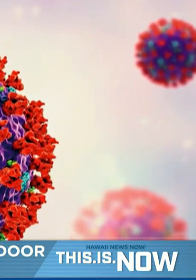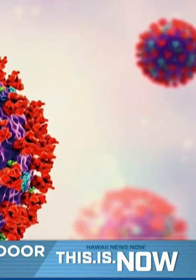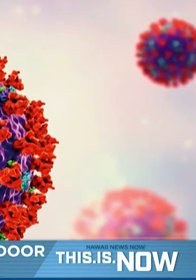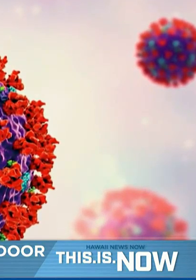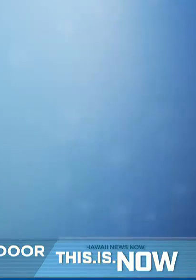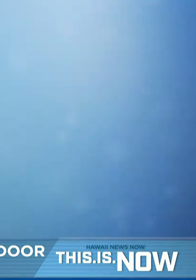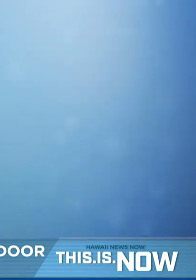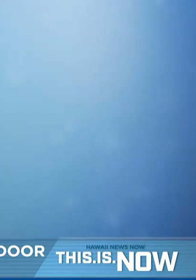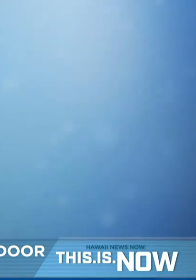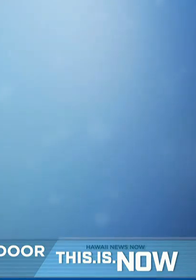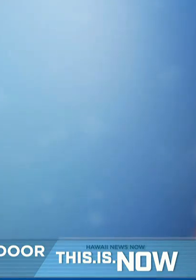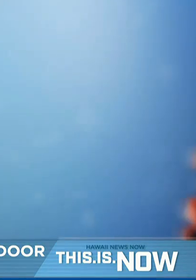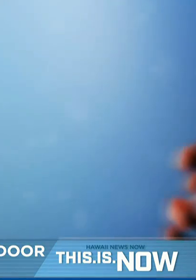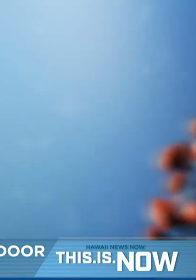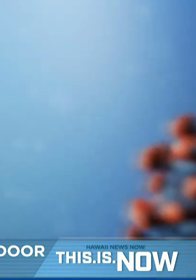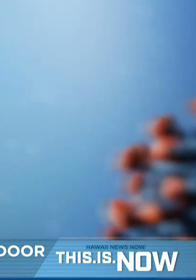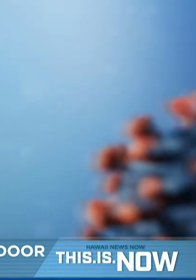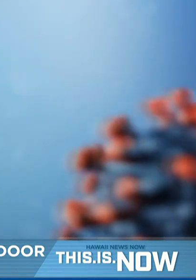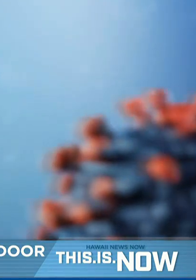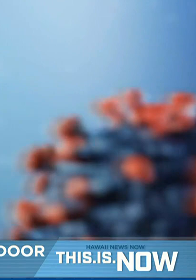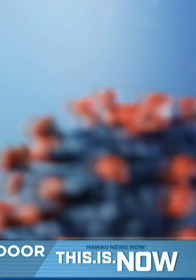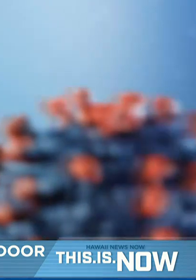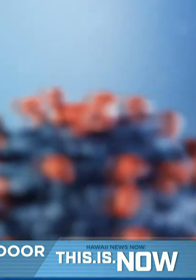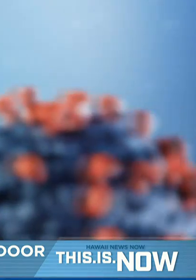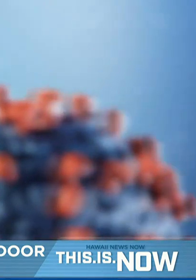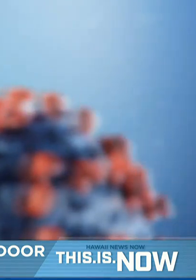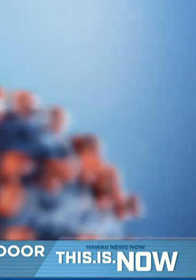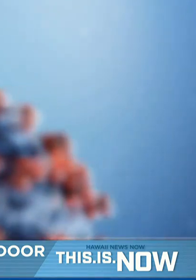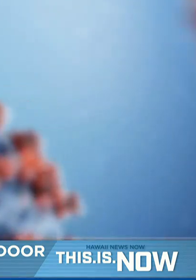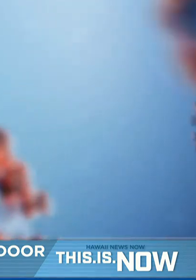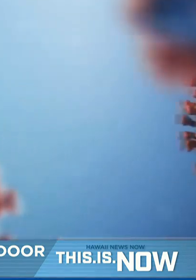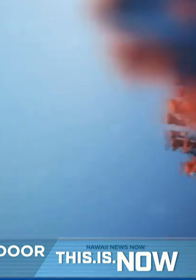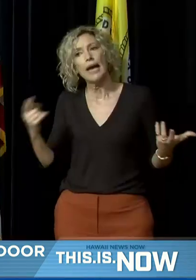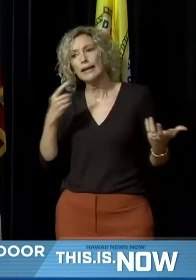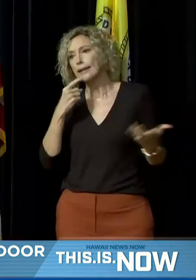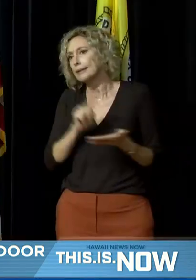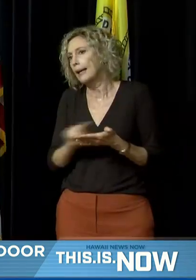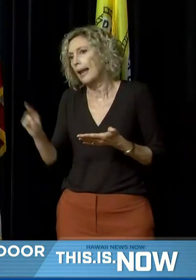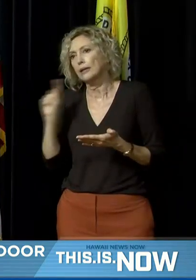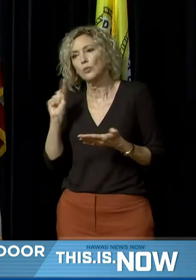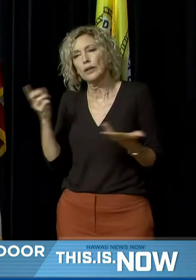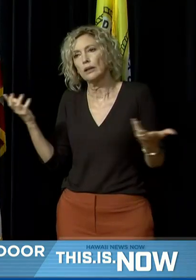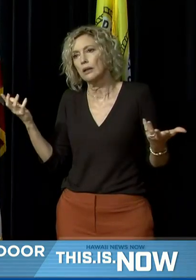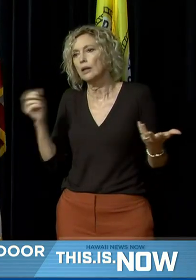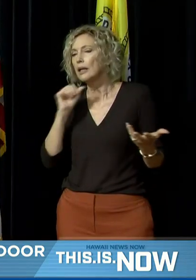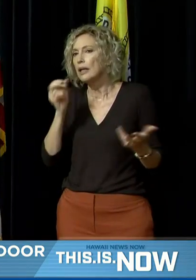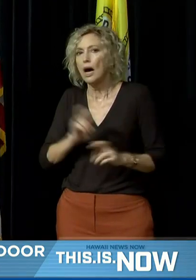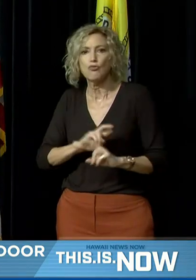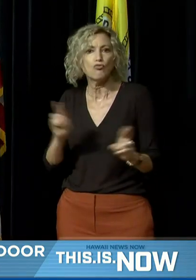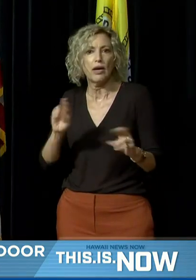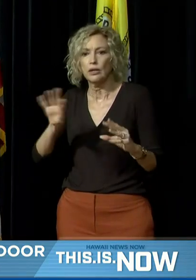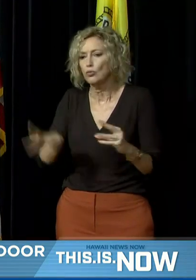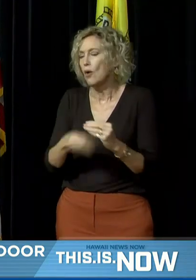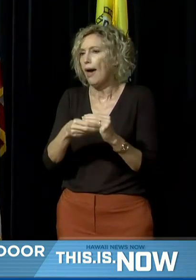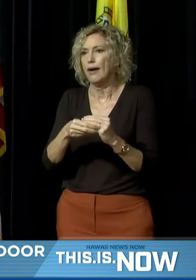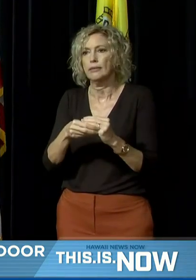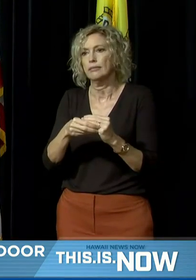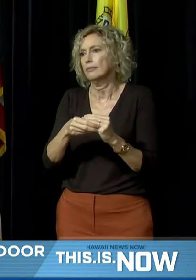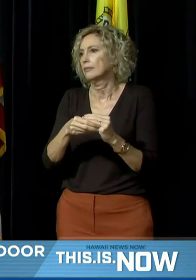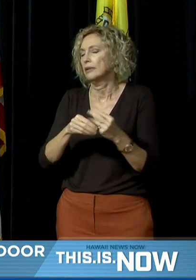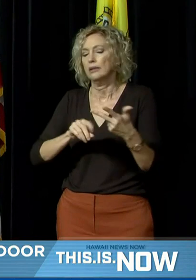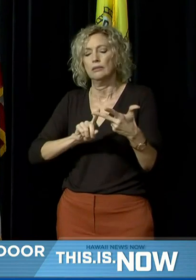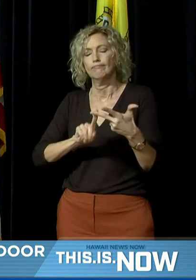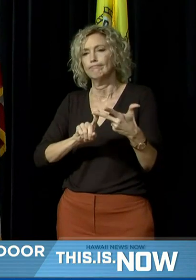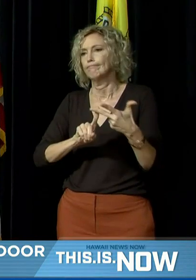said he is not anticipating any changes to Safe Access Oahu. I was asked about that. We're not ready to add on the